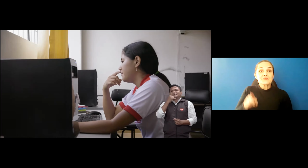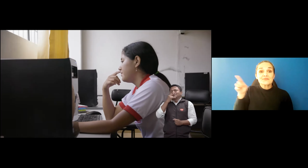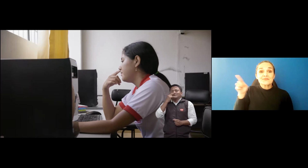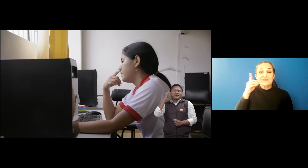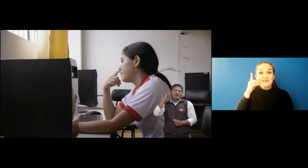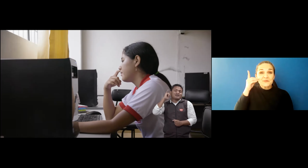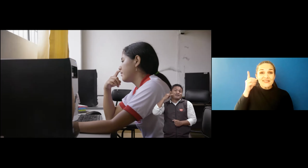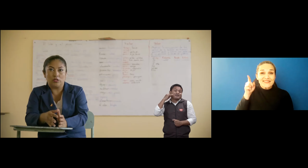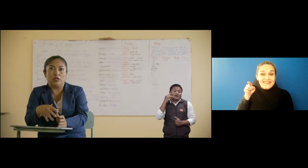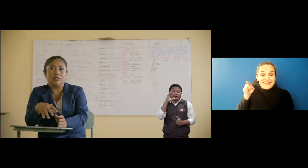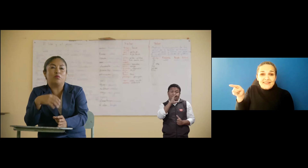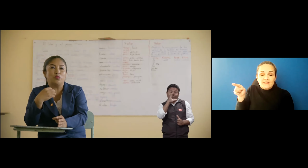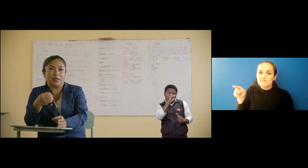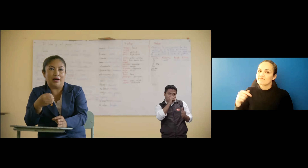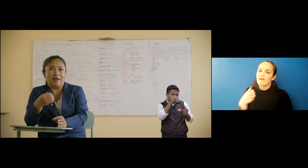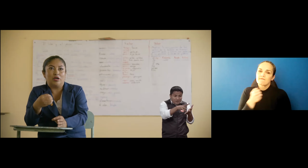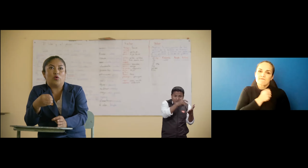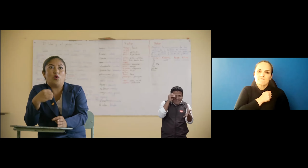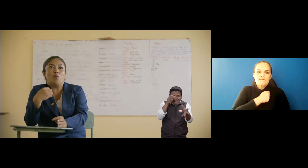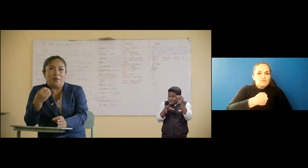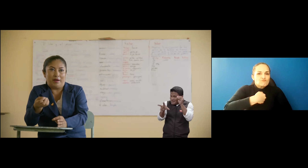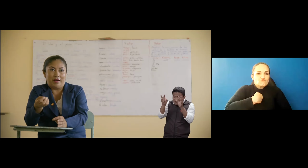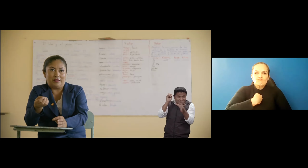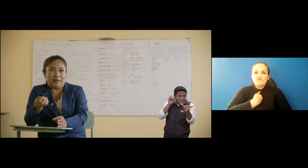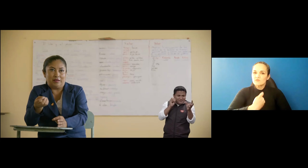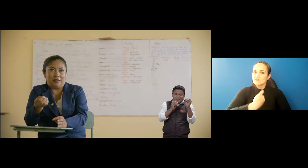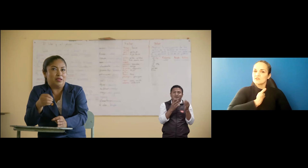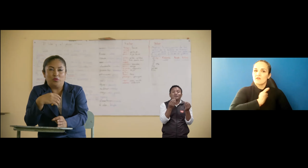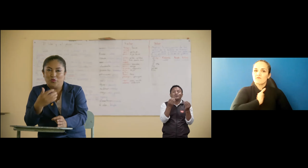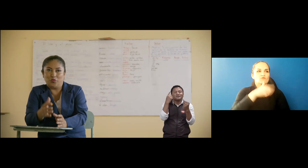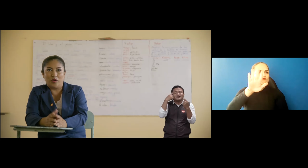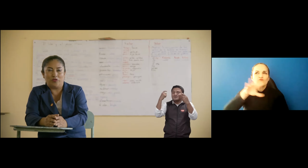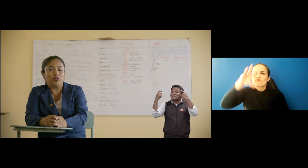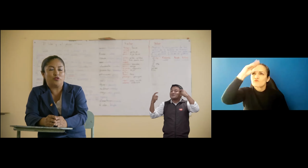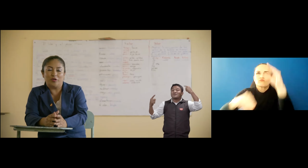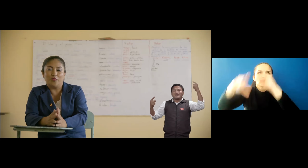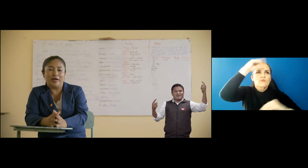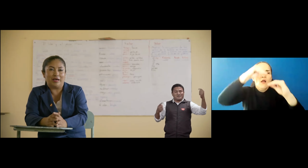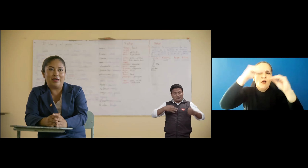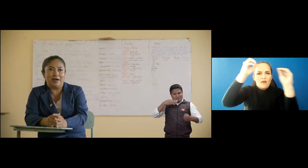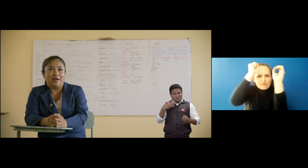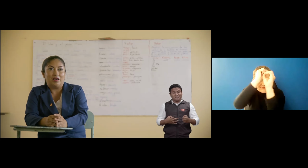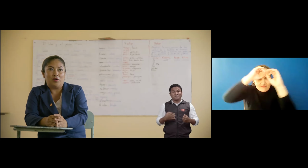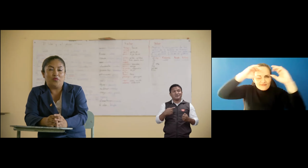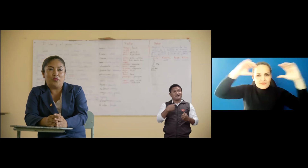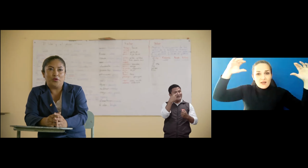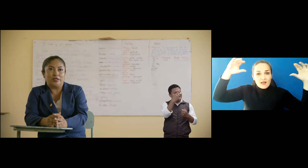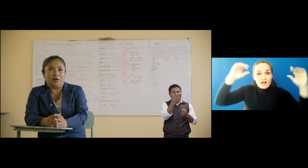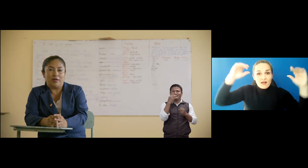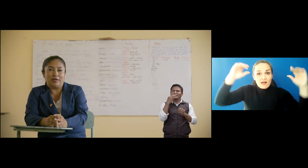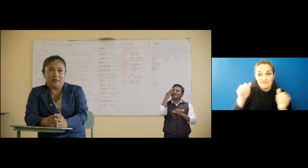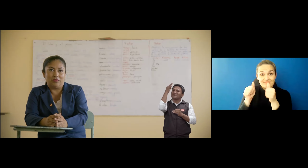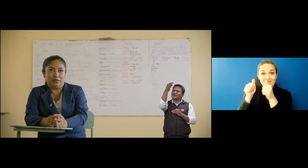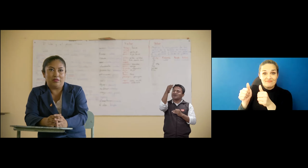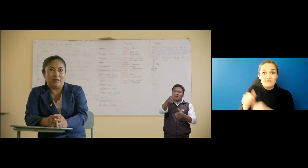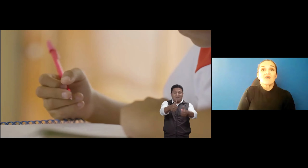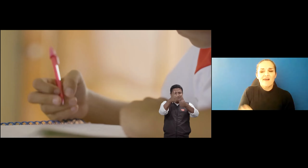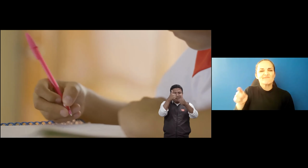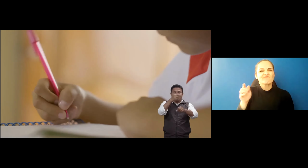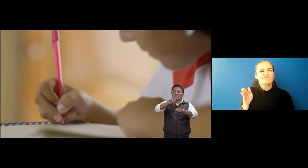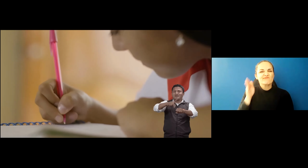Damaris is a girl who likes to prepare herself. She's always looking on how to best prepare herself, and